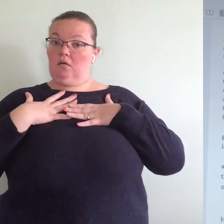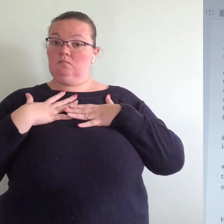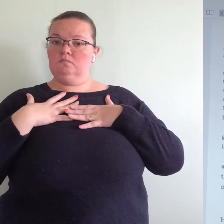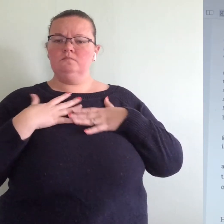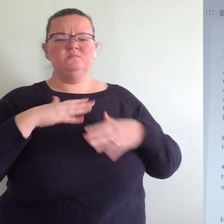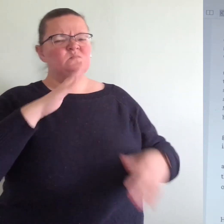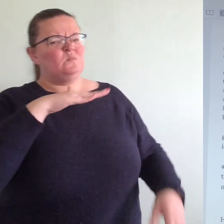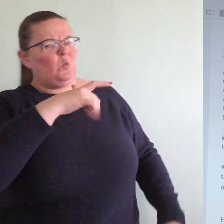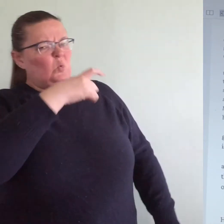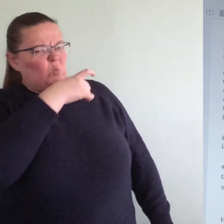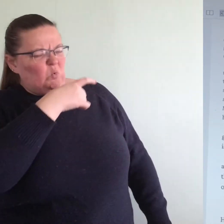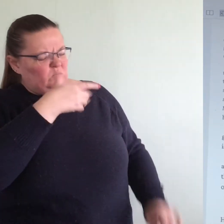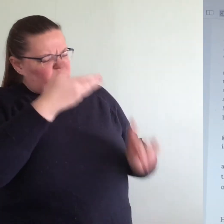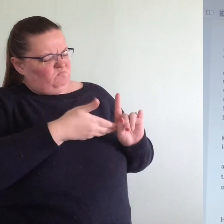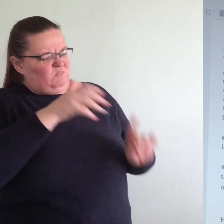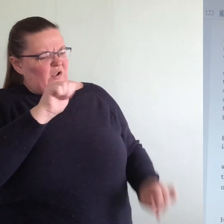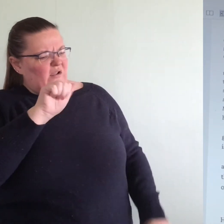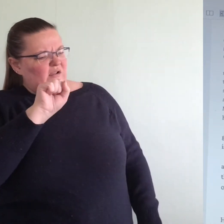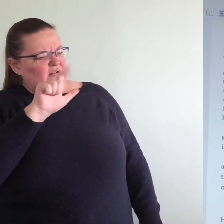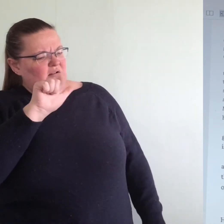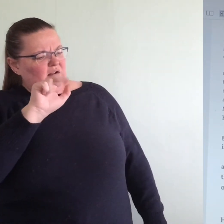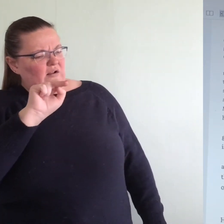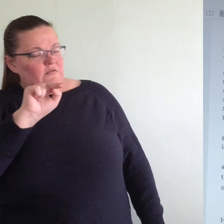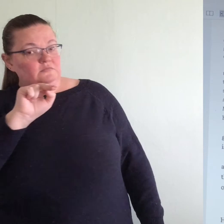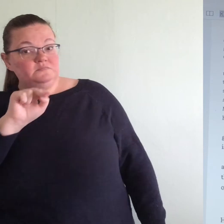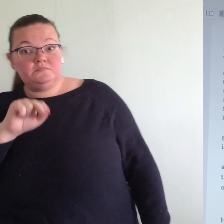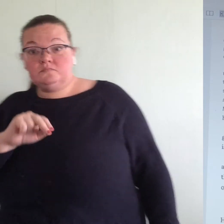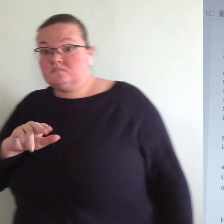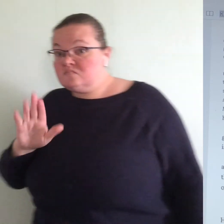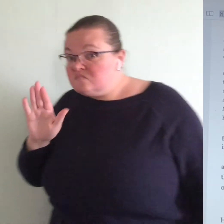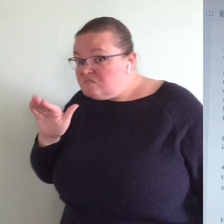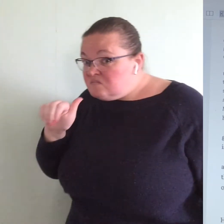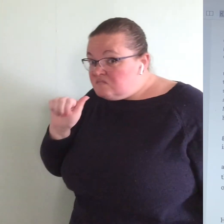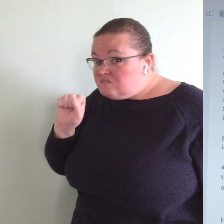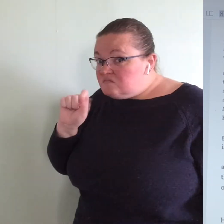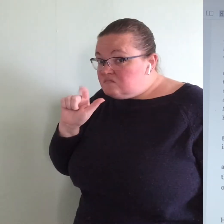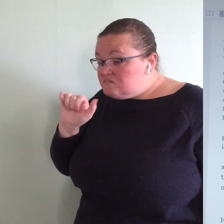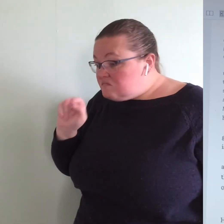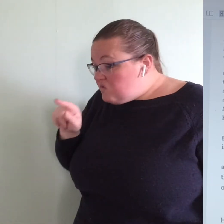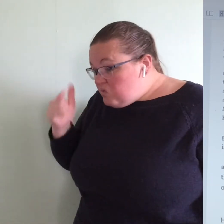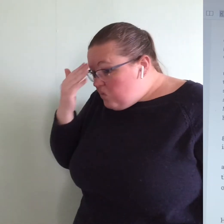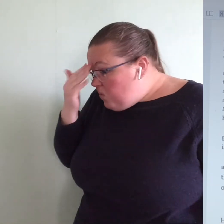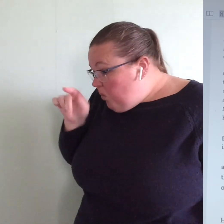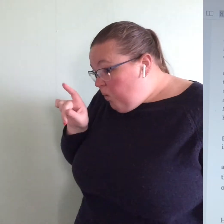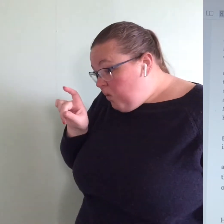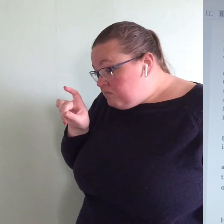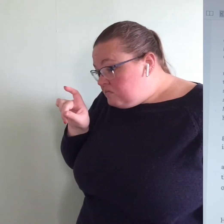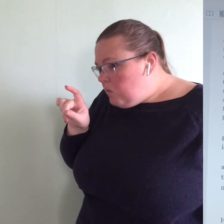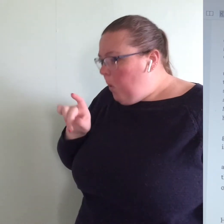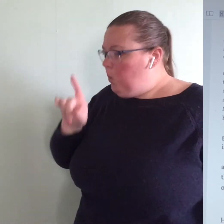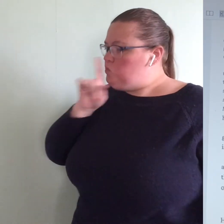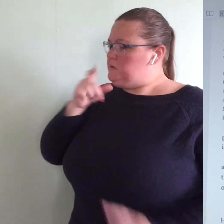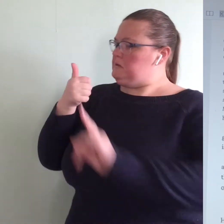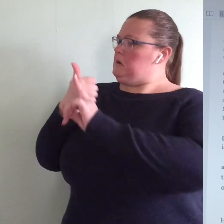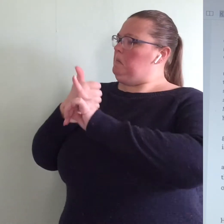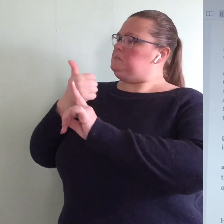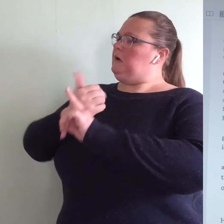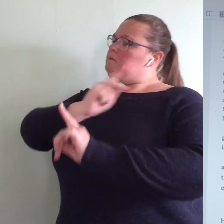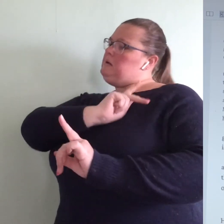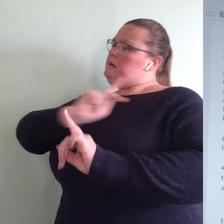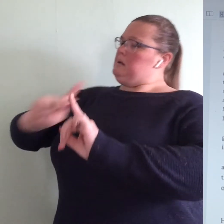is Aslan? Said Susan. Aslan, said Mr. Beaver. Why, you don't know? He's the